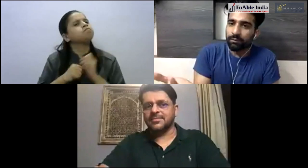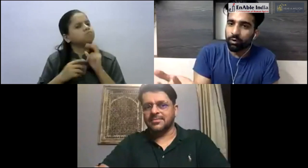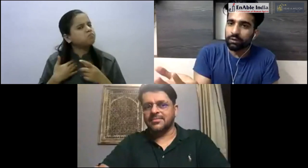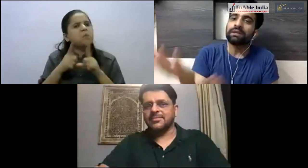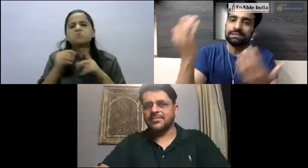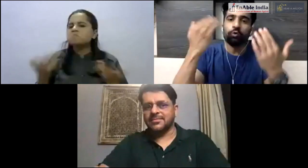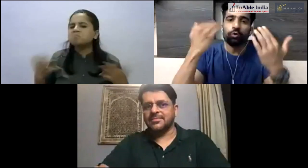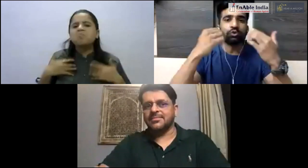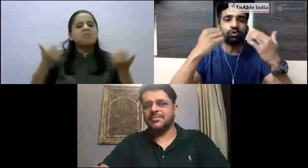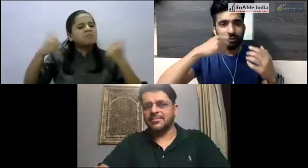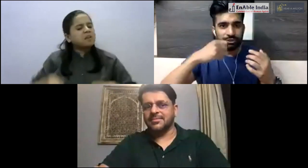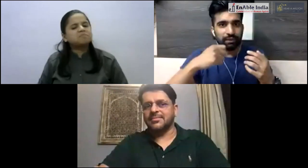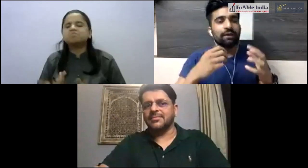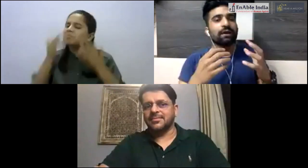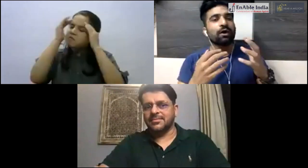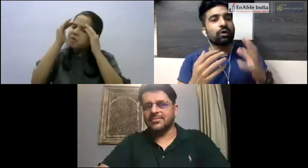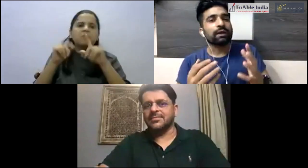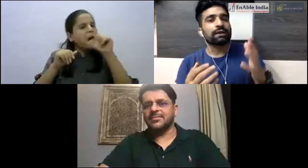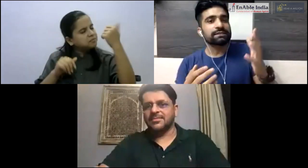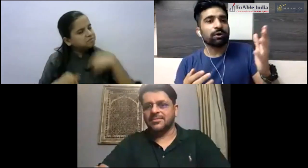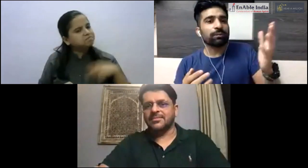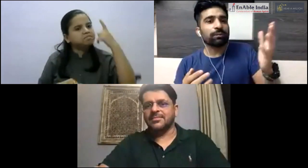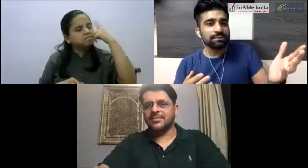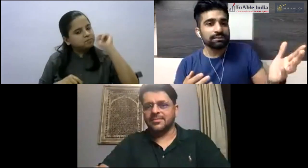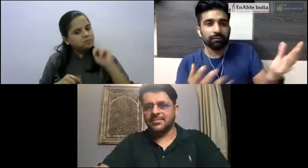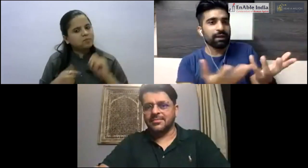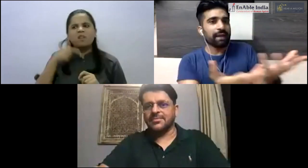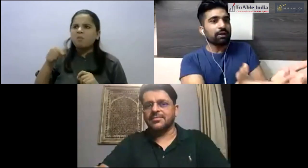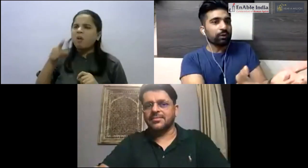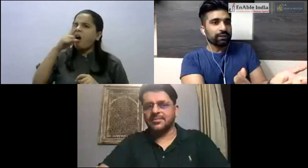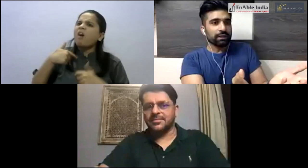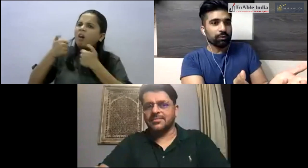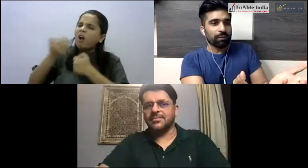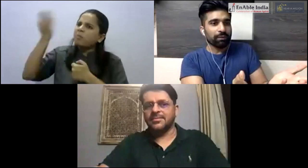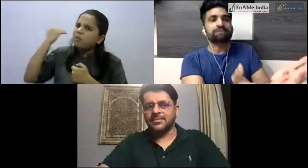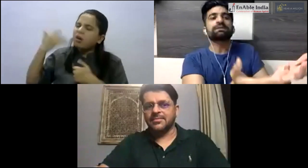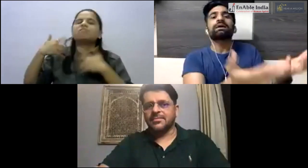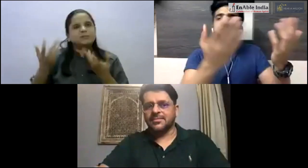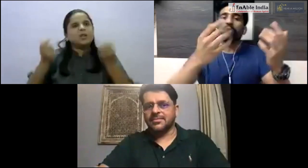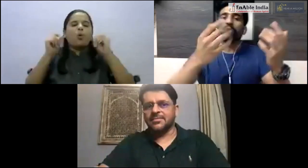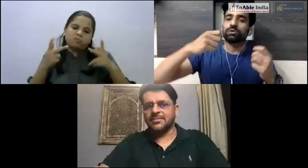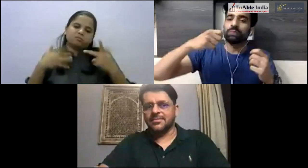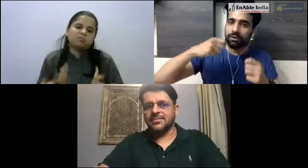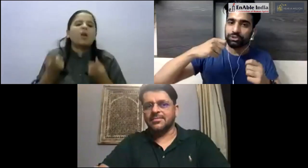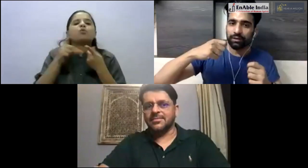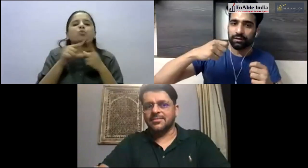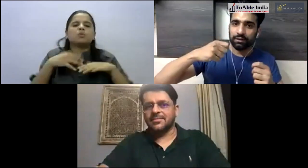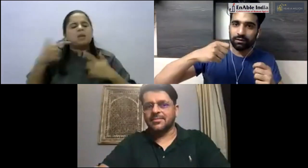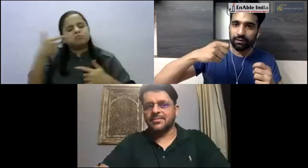anything about it. Let's focus on my. Okay, it's about my ex-girlfriend, but I can't do anything about my past. Let's focus on my